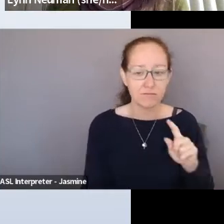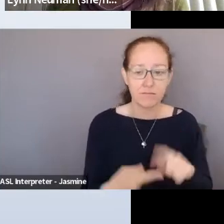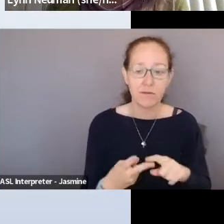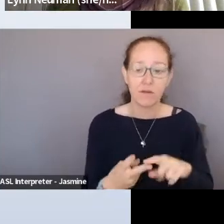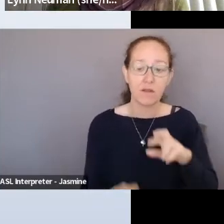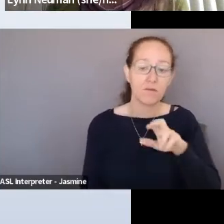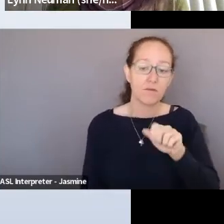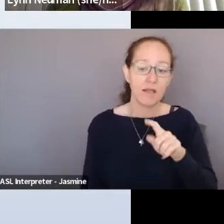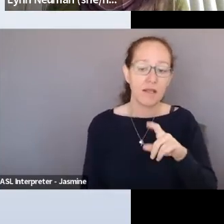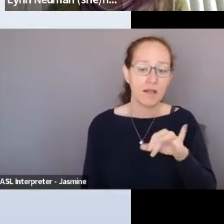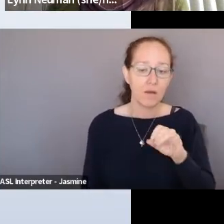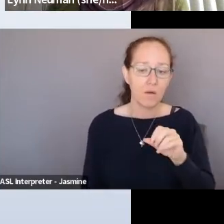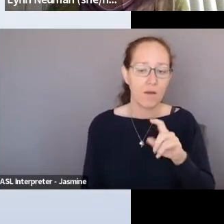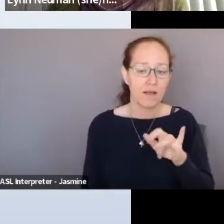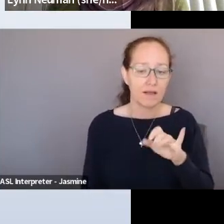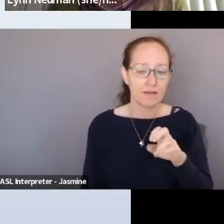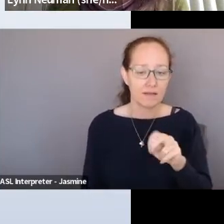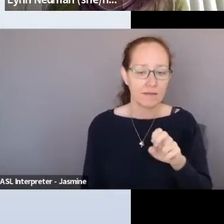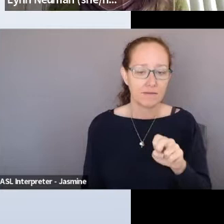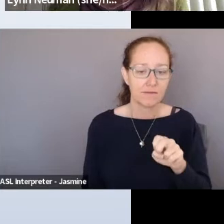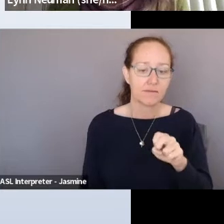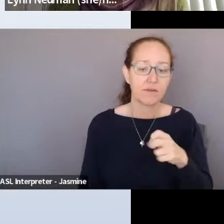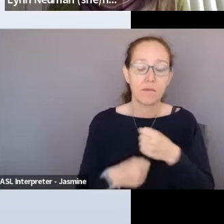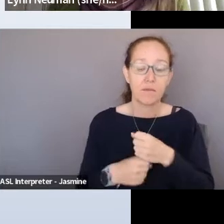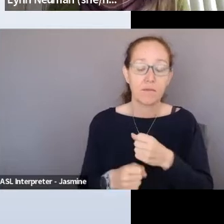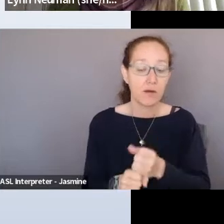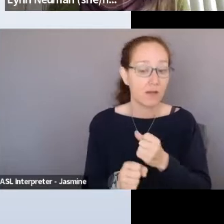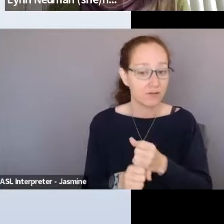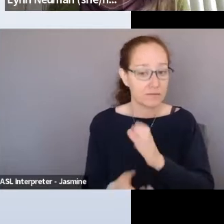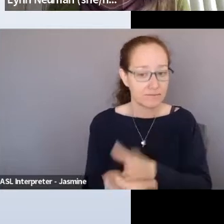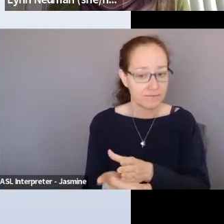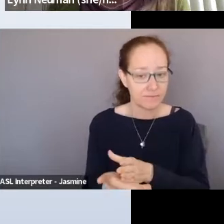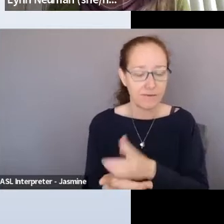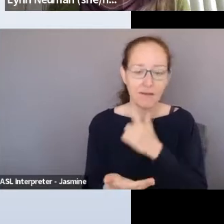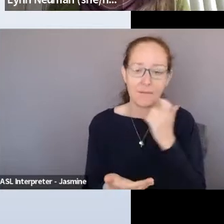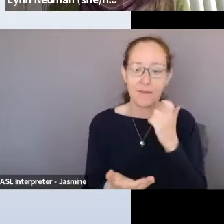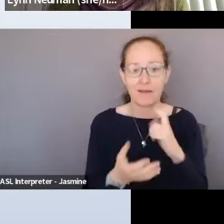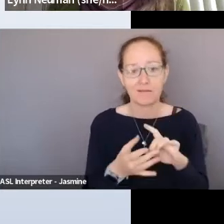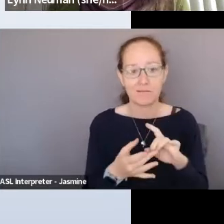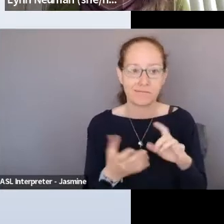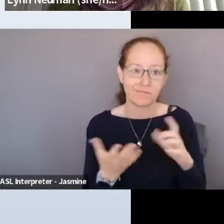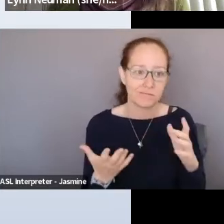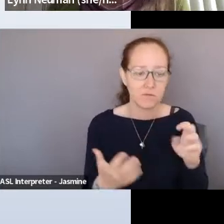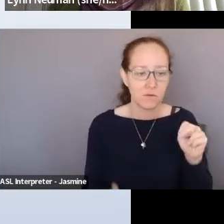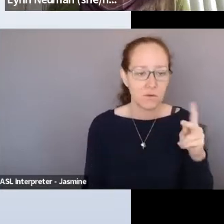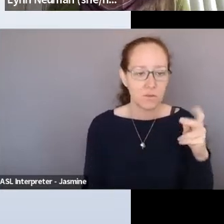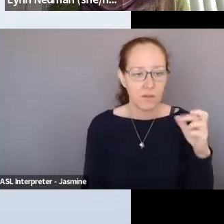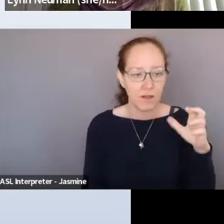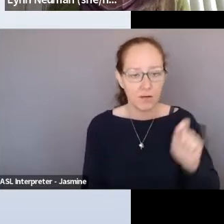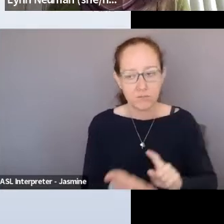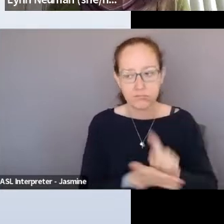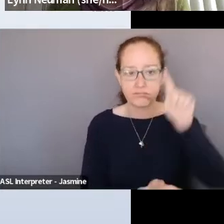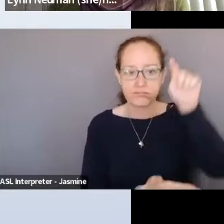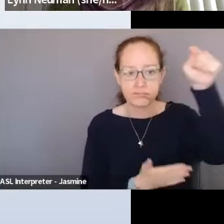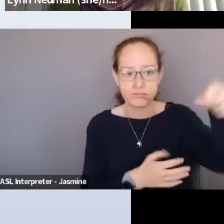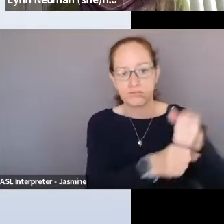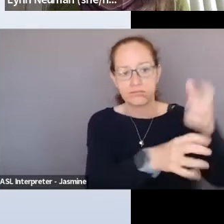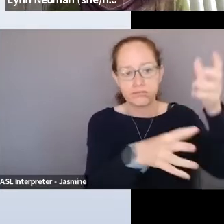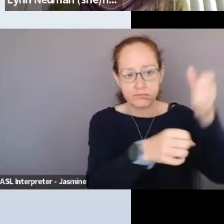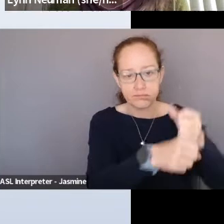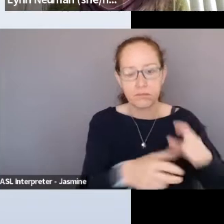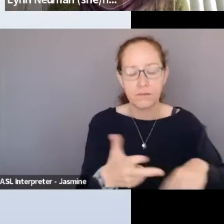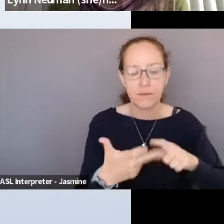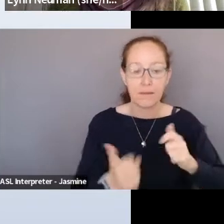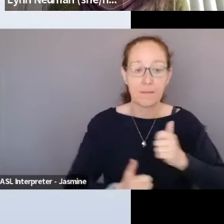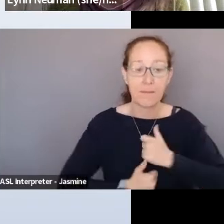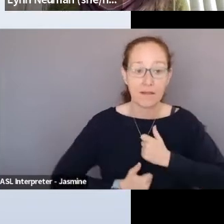possibilities and nuclear warheads. And military occupation for obvious reasons with the